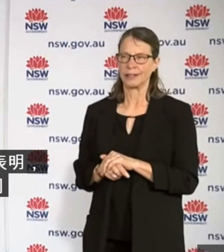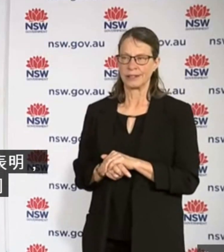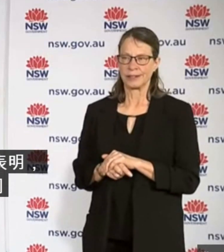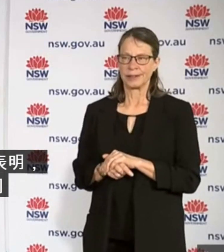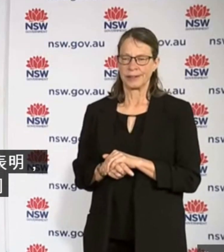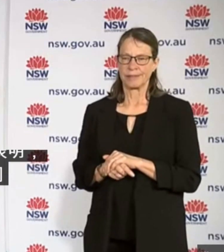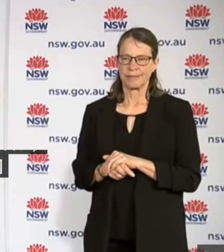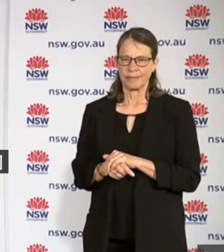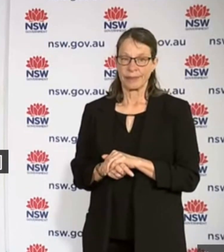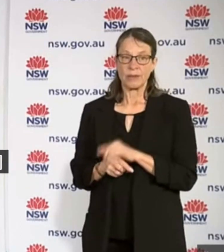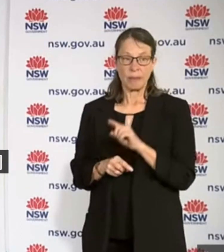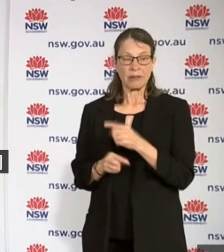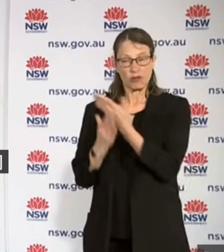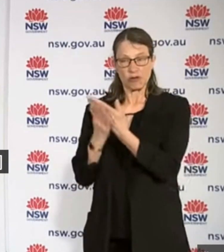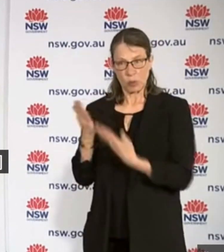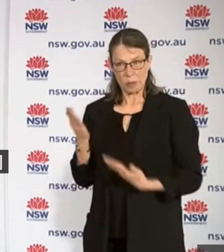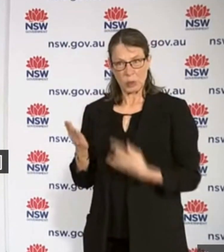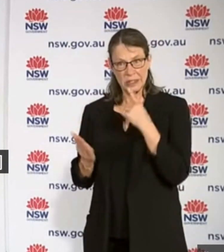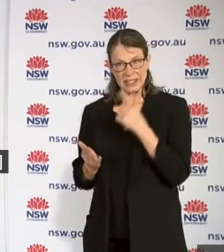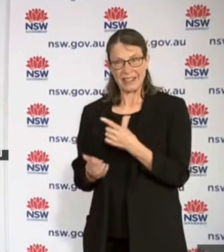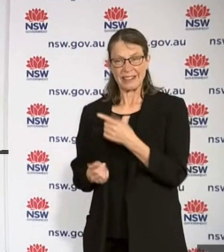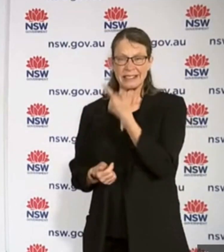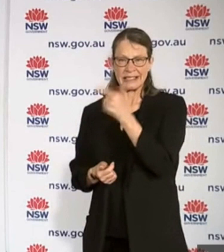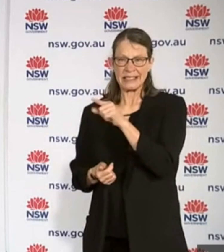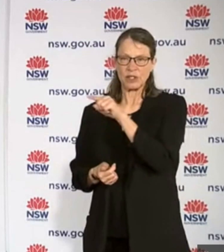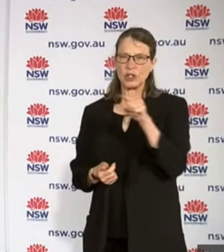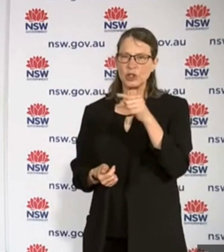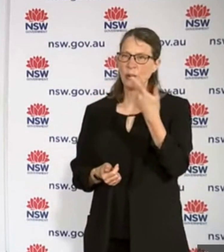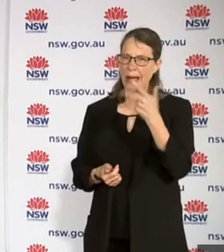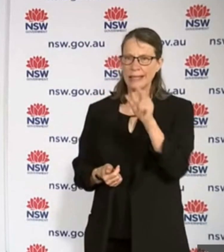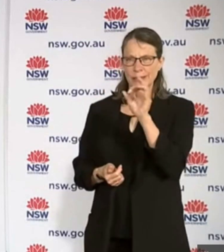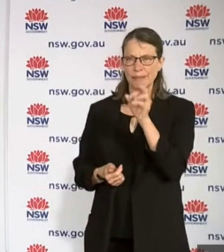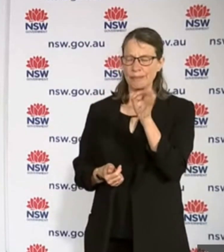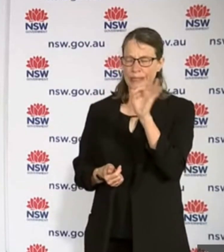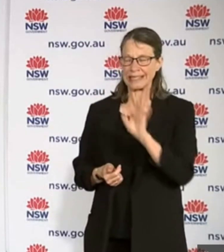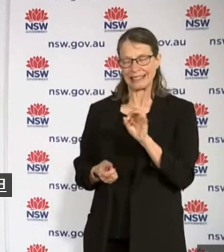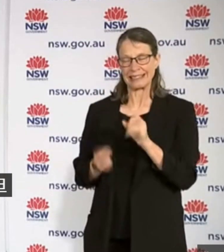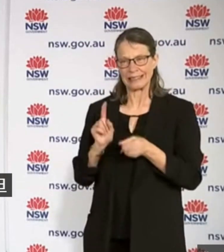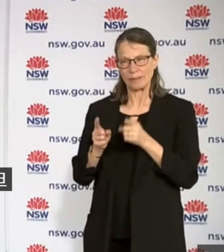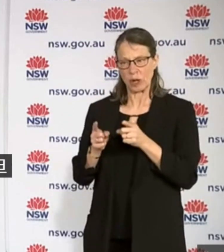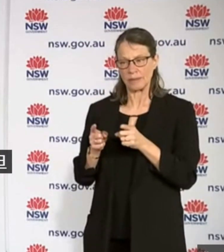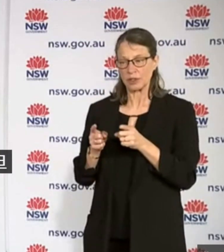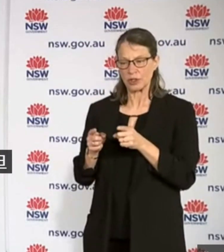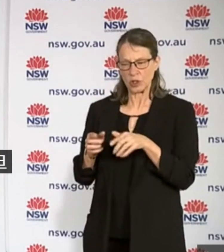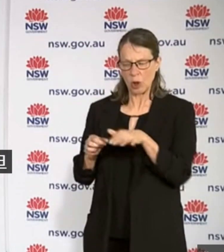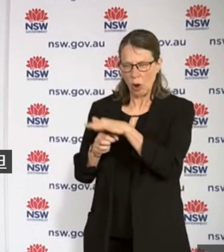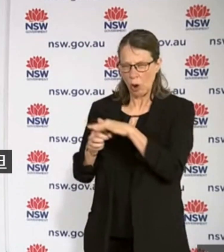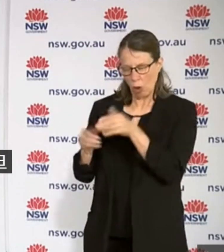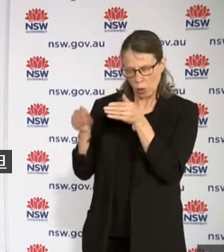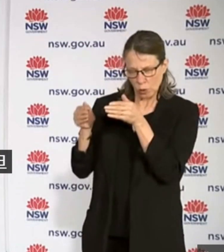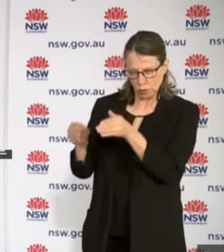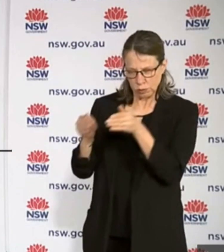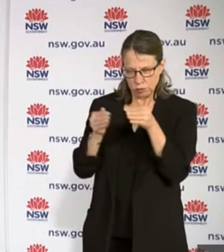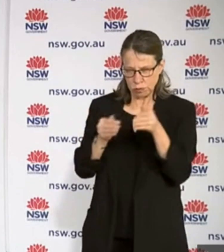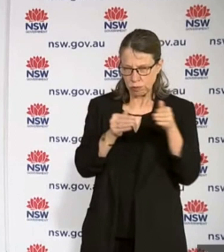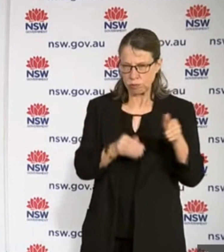80%, and even beyond 80%, you might have that, to the previous question, localised, focused. But definitely it won't be anything